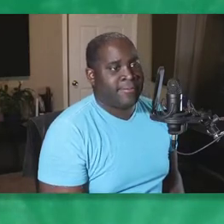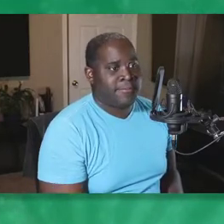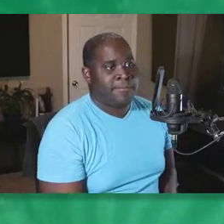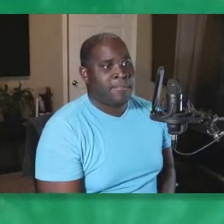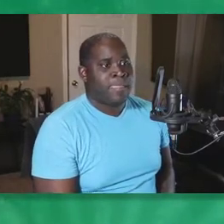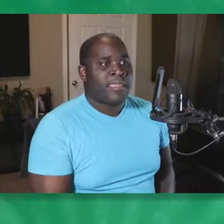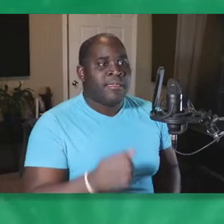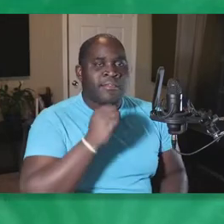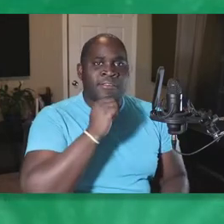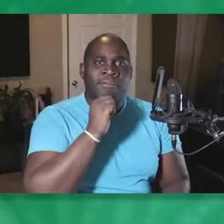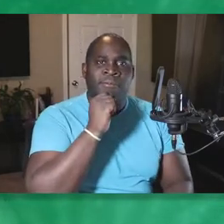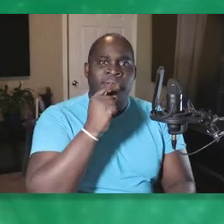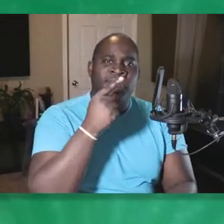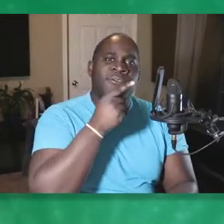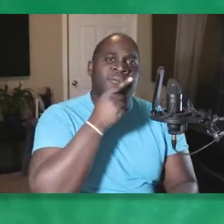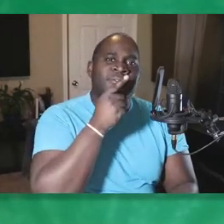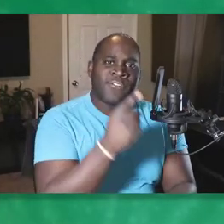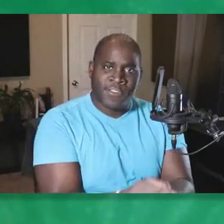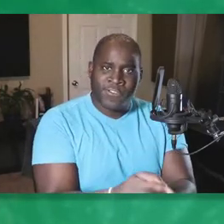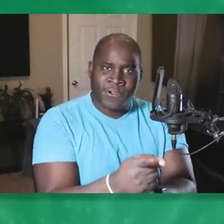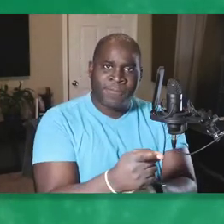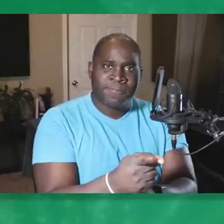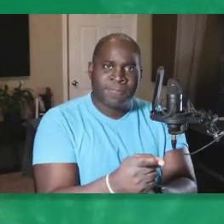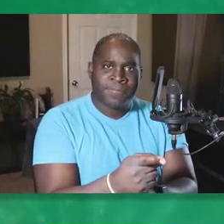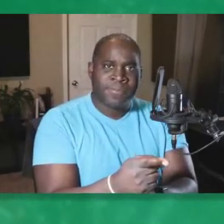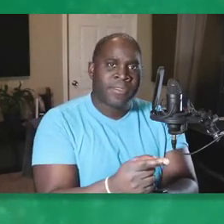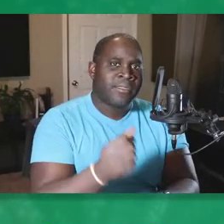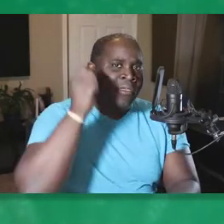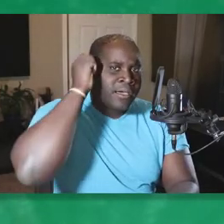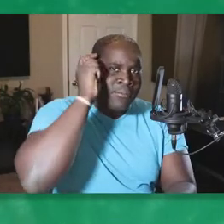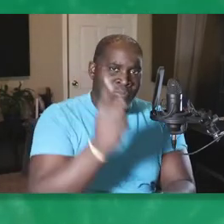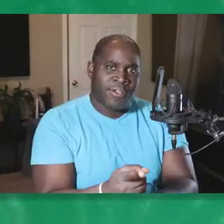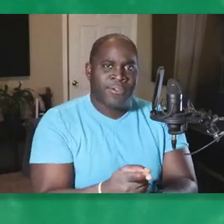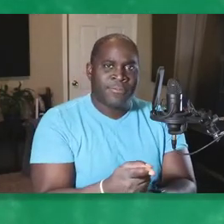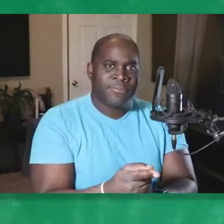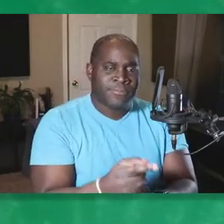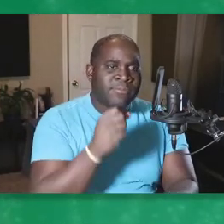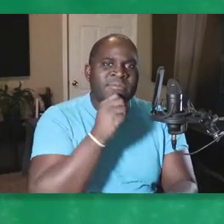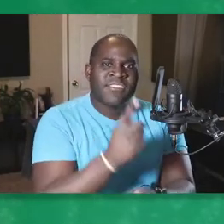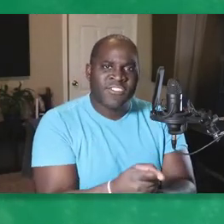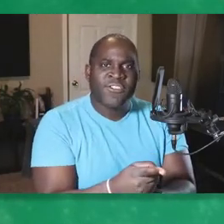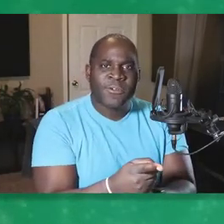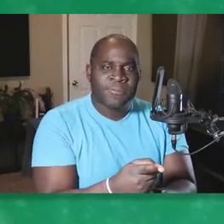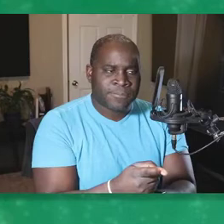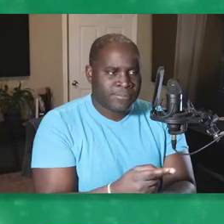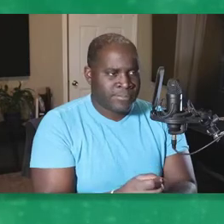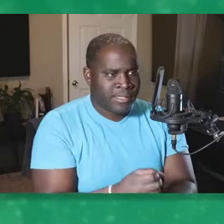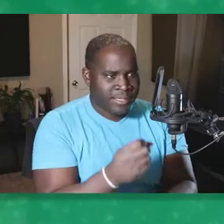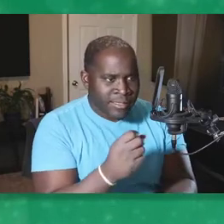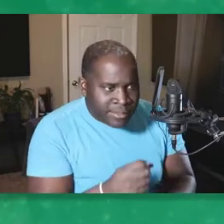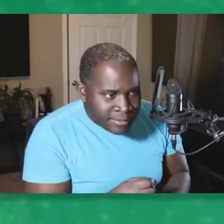Yes. So, sister, brother, sister,